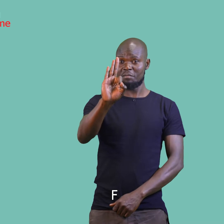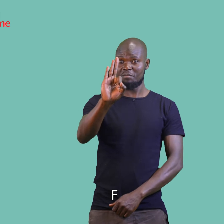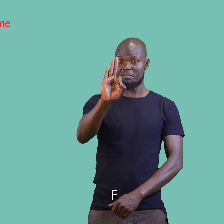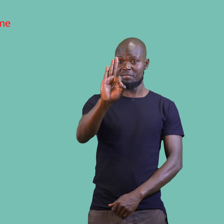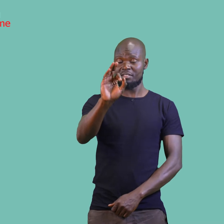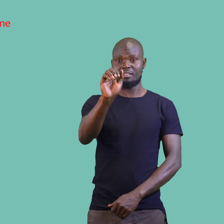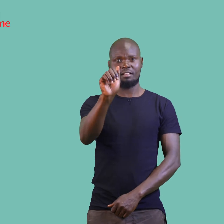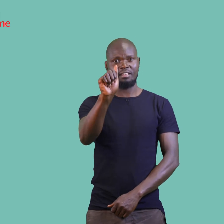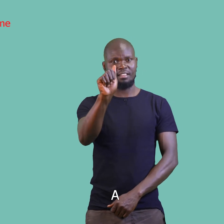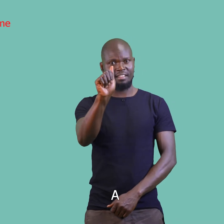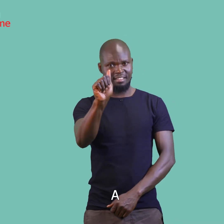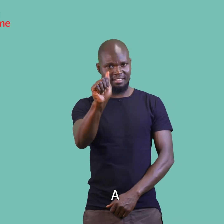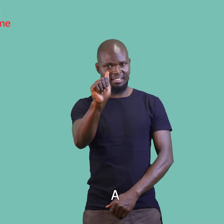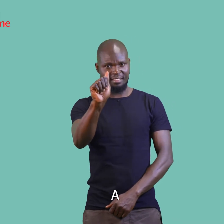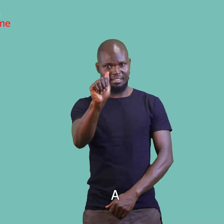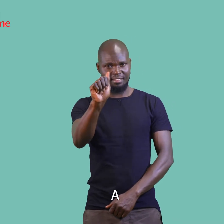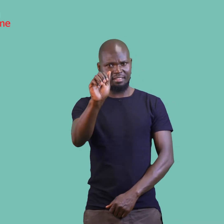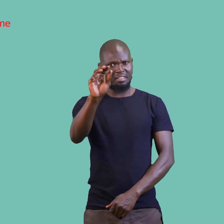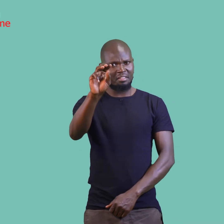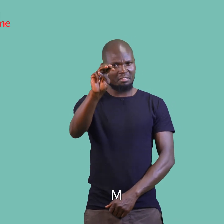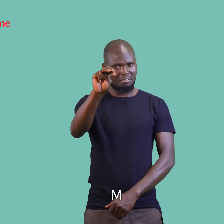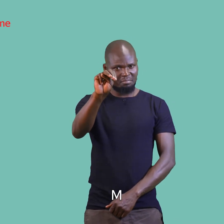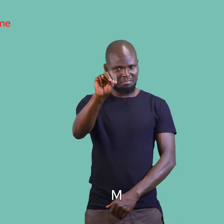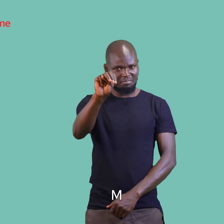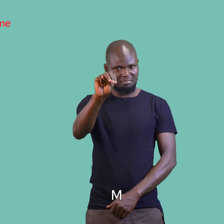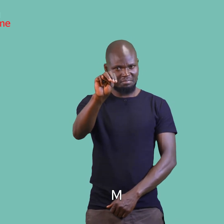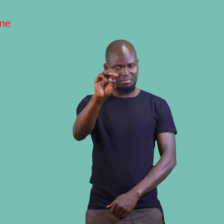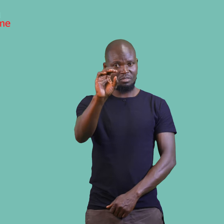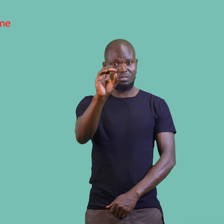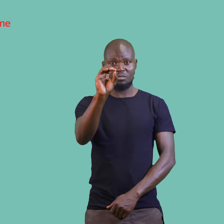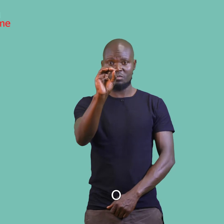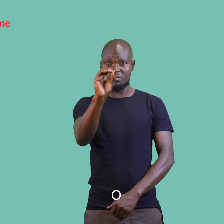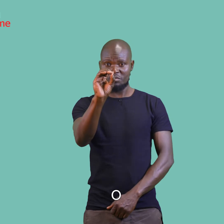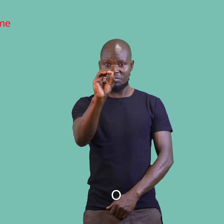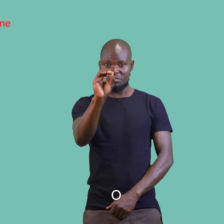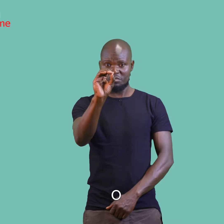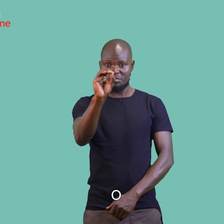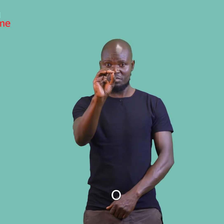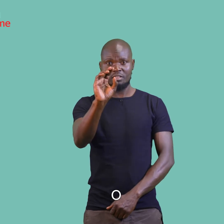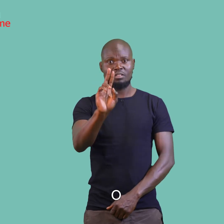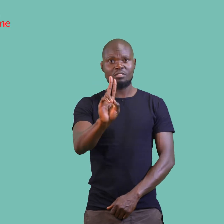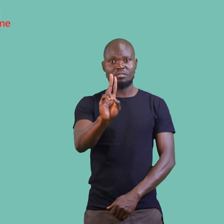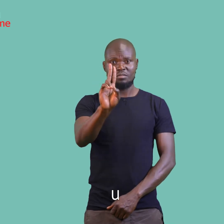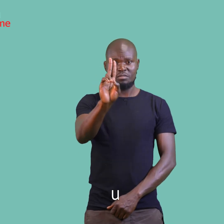F A M O